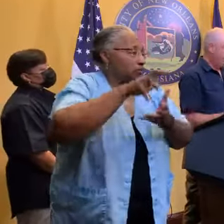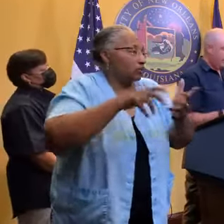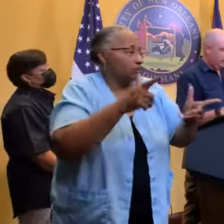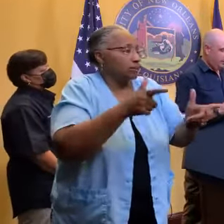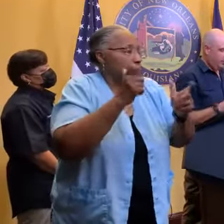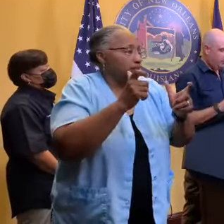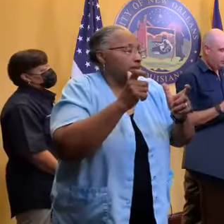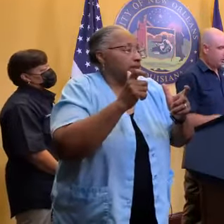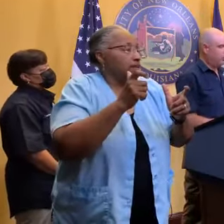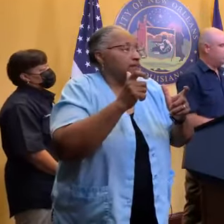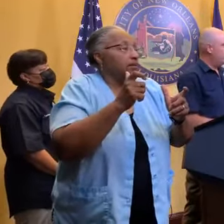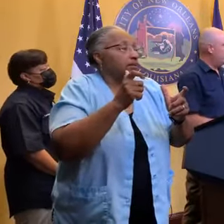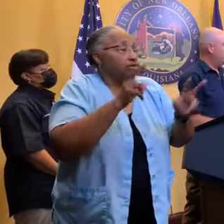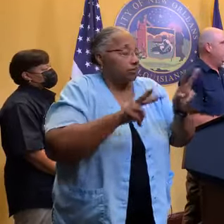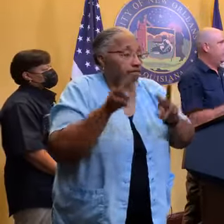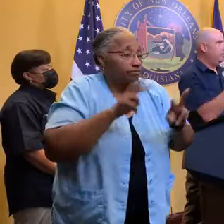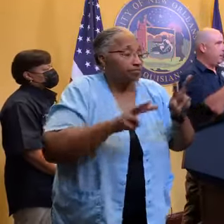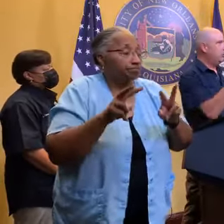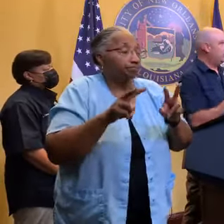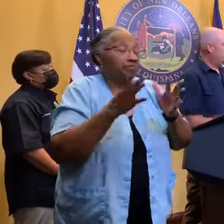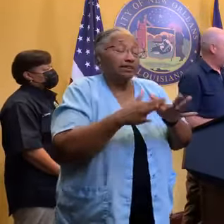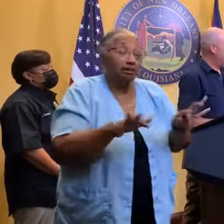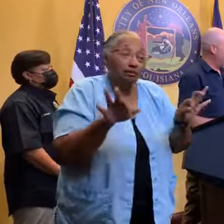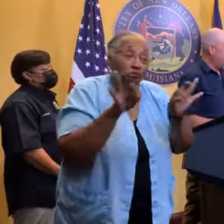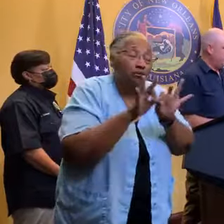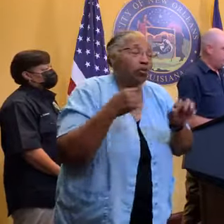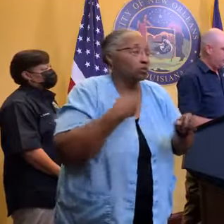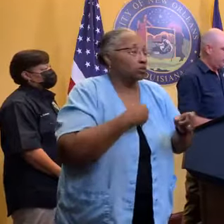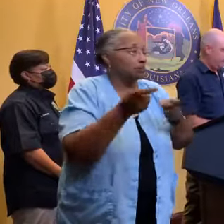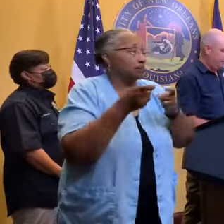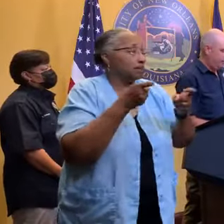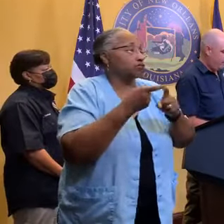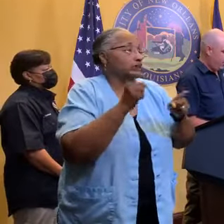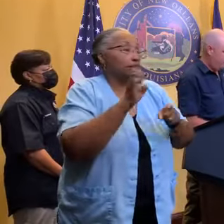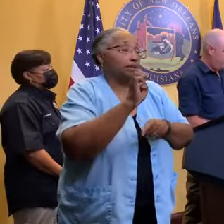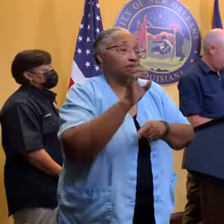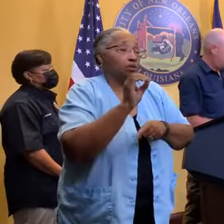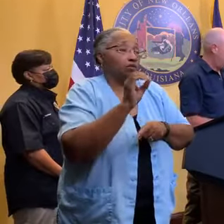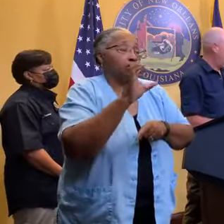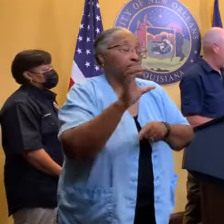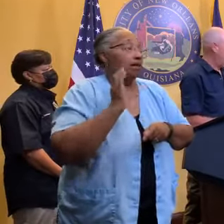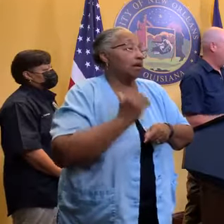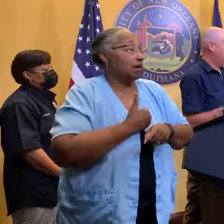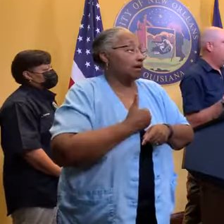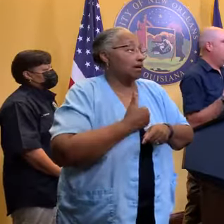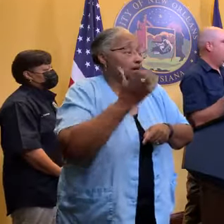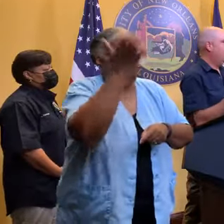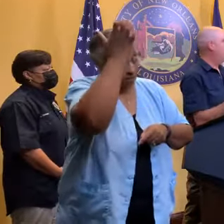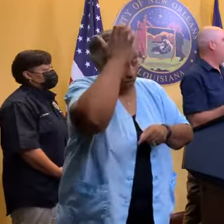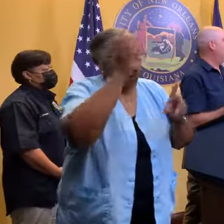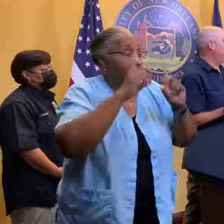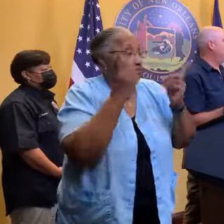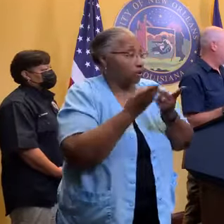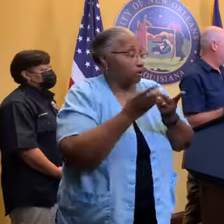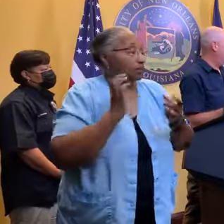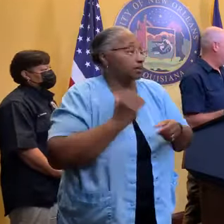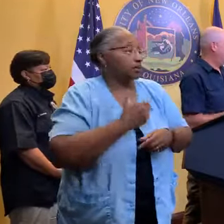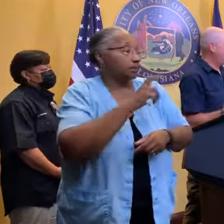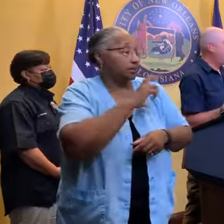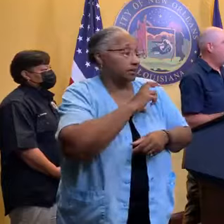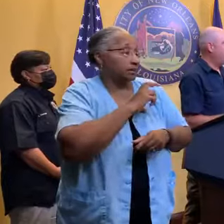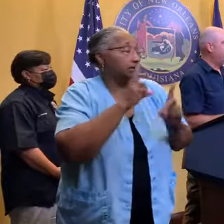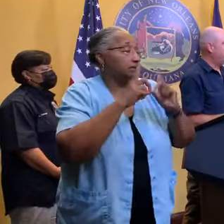well. What's critical that we manage from the EOC is that our fire department and police department both get out and do what we call windshield